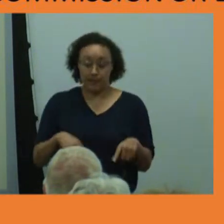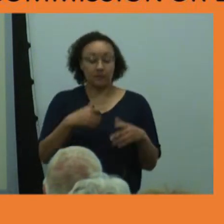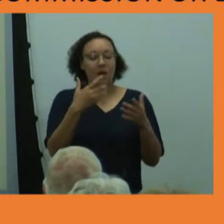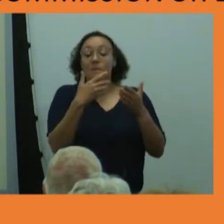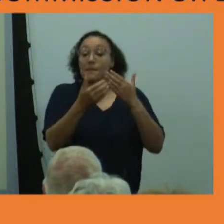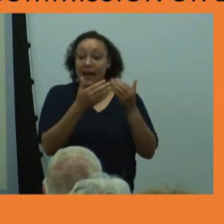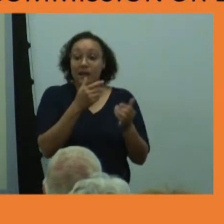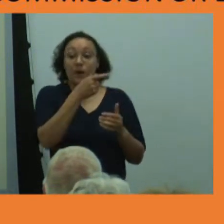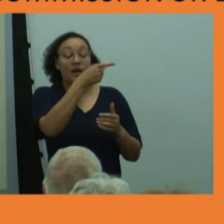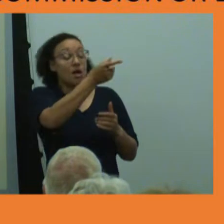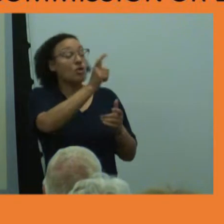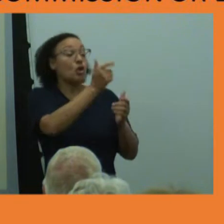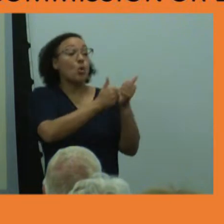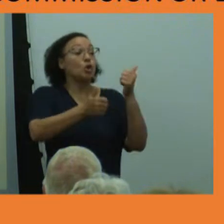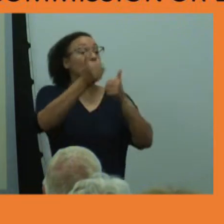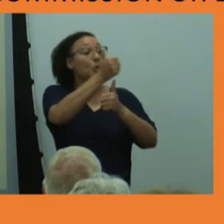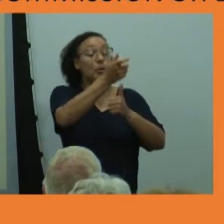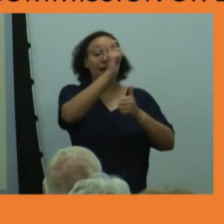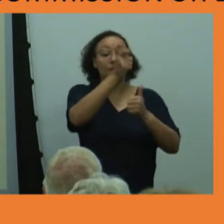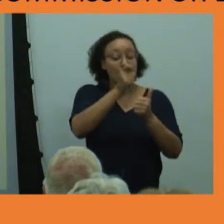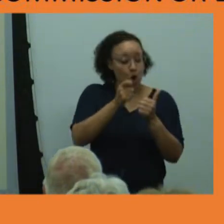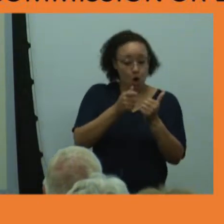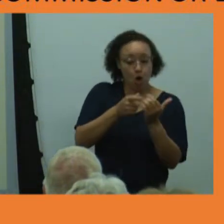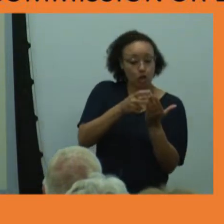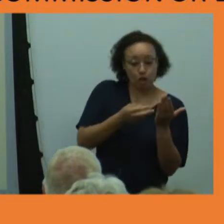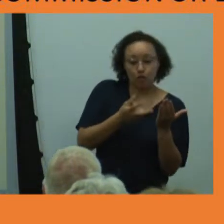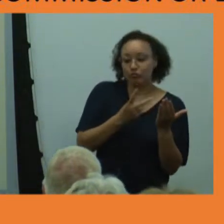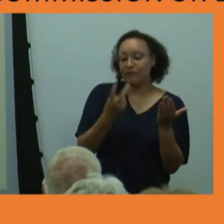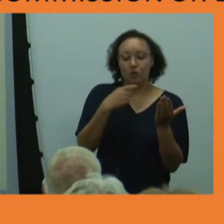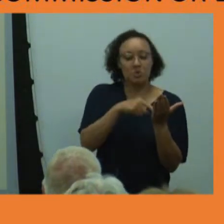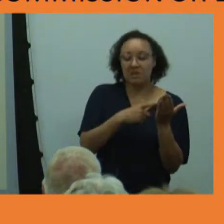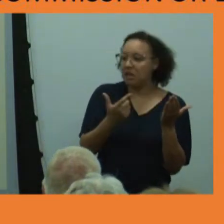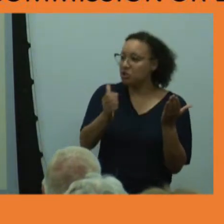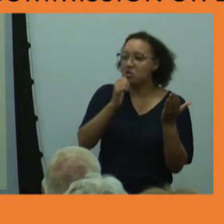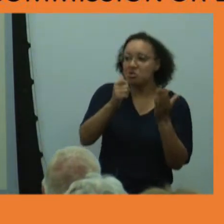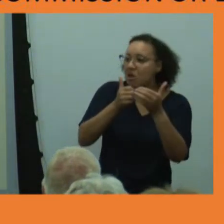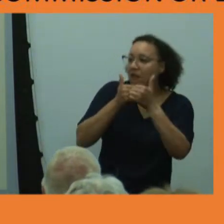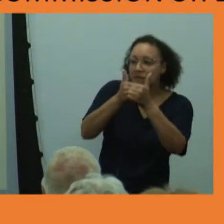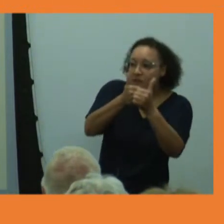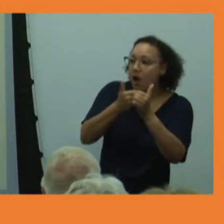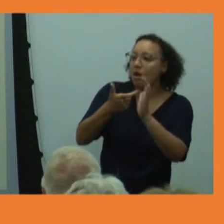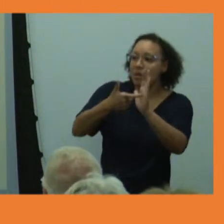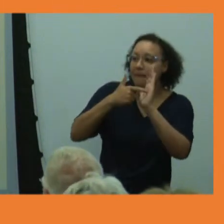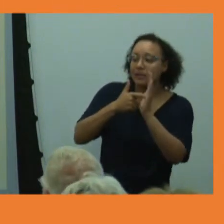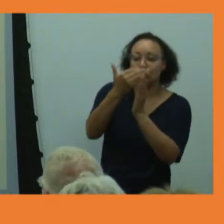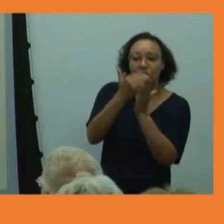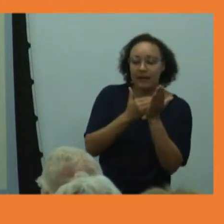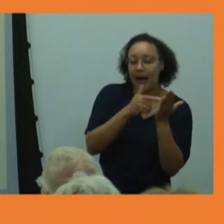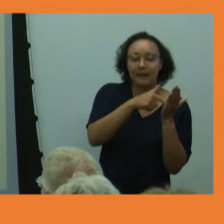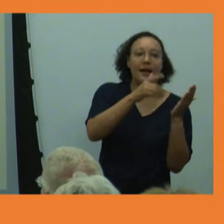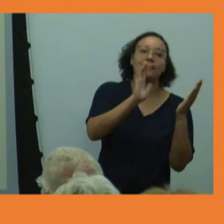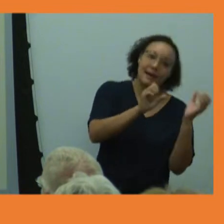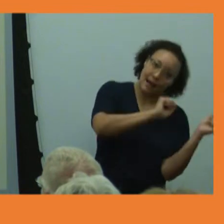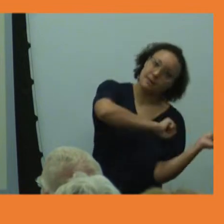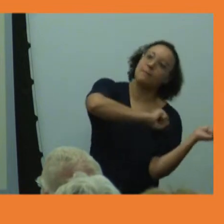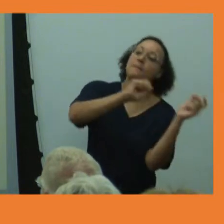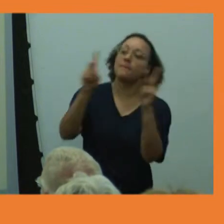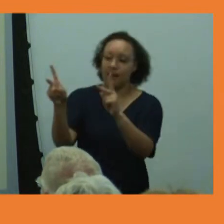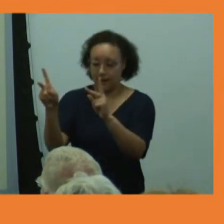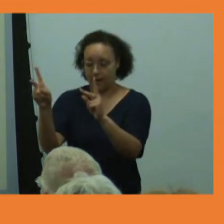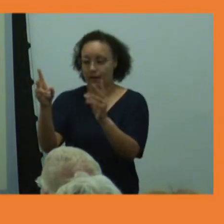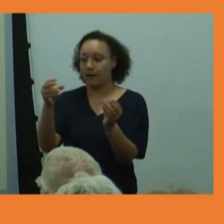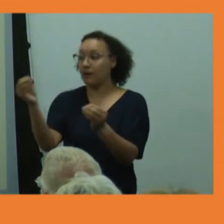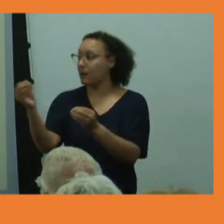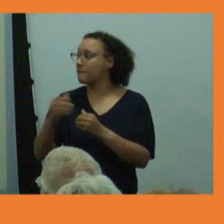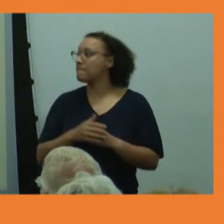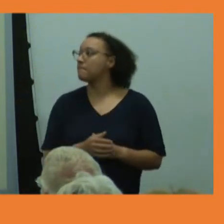and decides, no, you're not following the mandatory guidelines, it's unconstitutional. So,